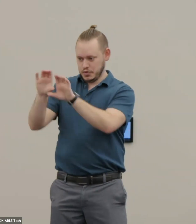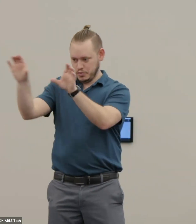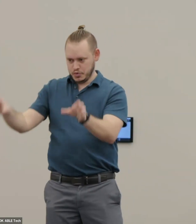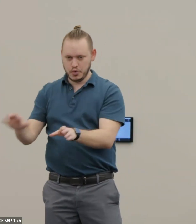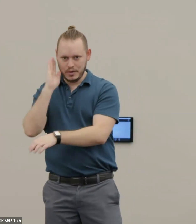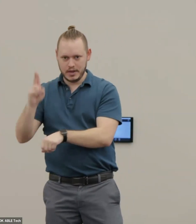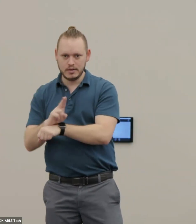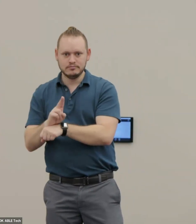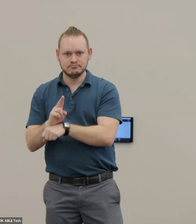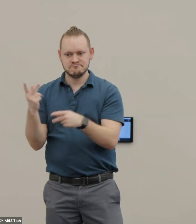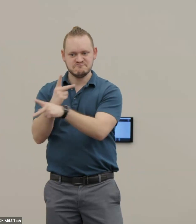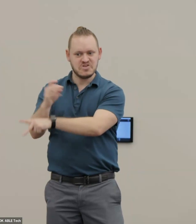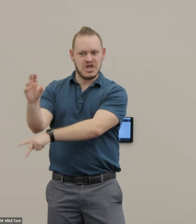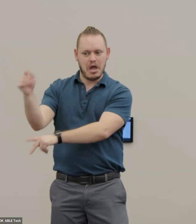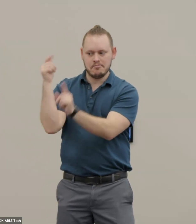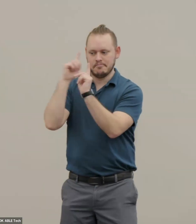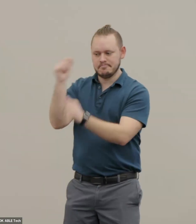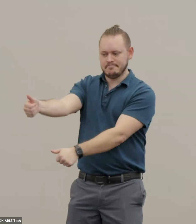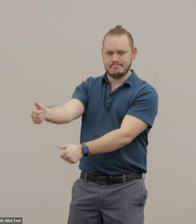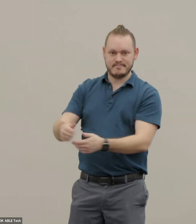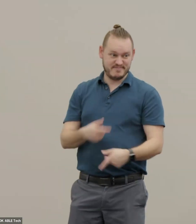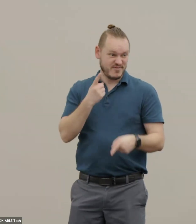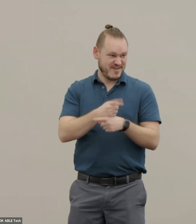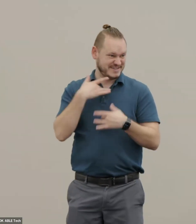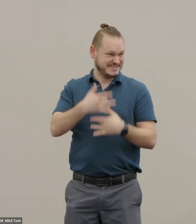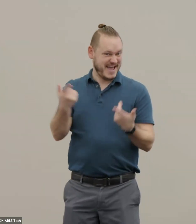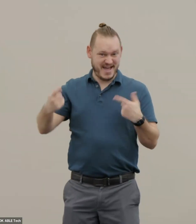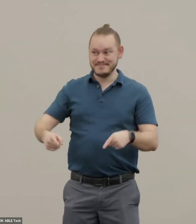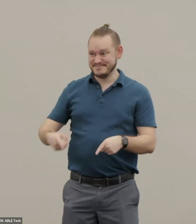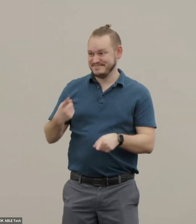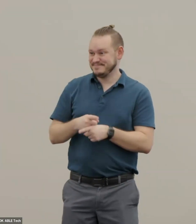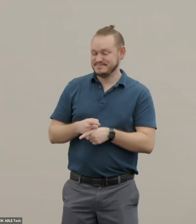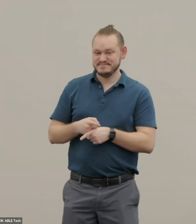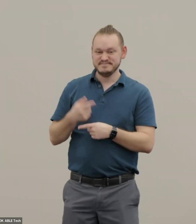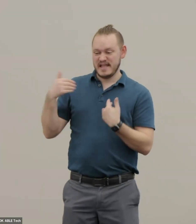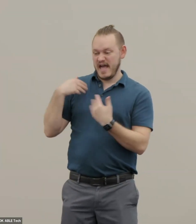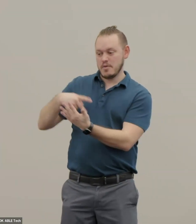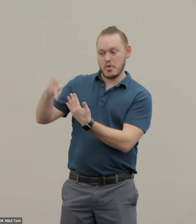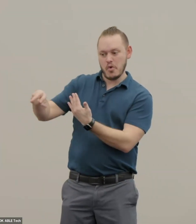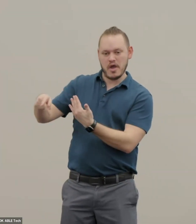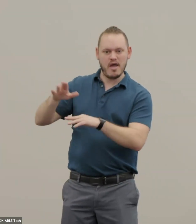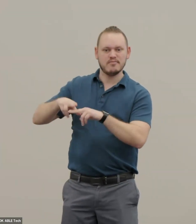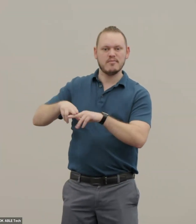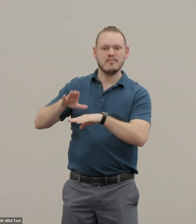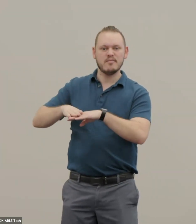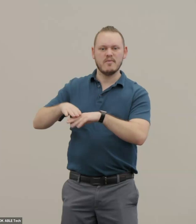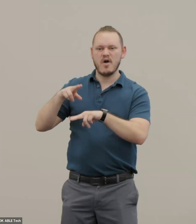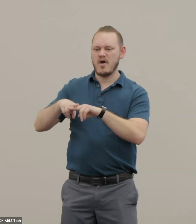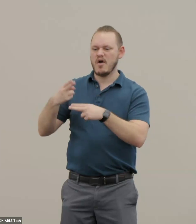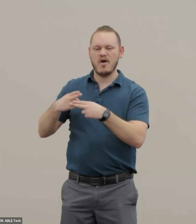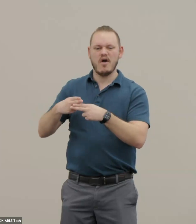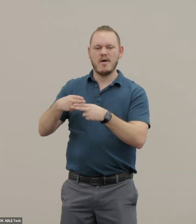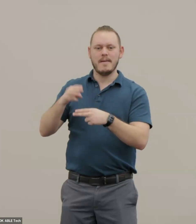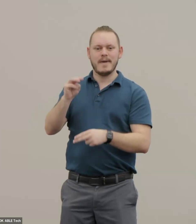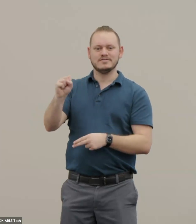computer. Figure it out. Isn't that how it worked, right? They're just like, there's a program on there called Microsoft Word. This is what we use to create